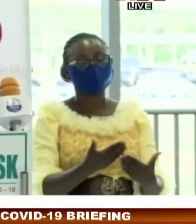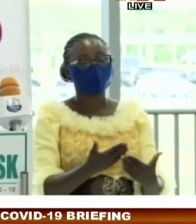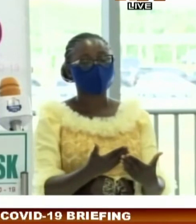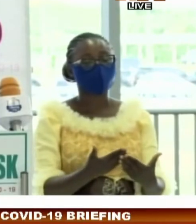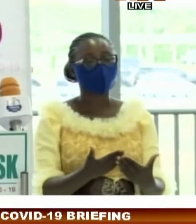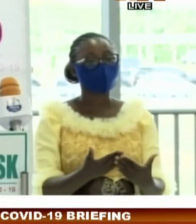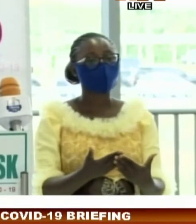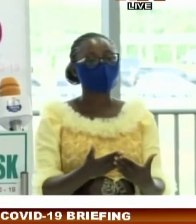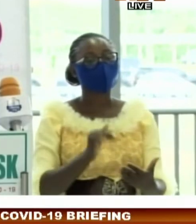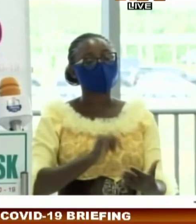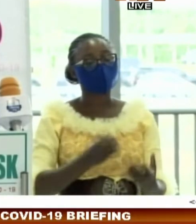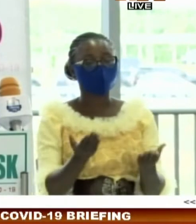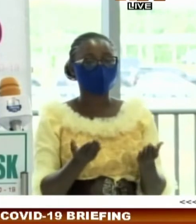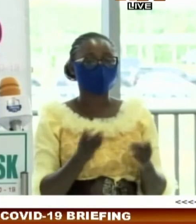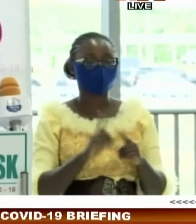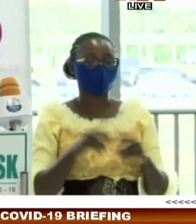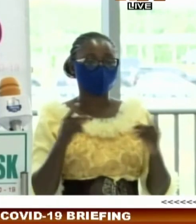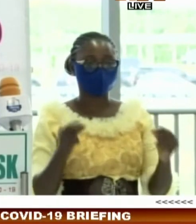I will quickly